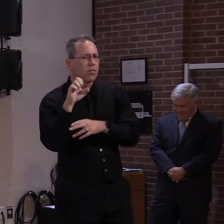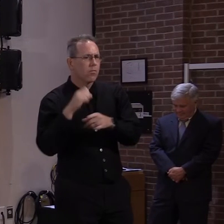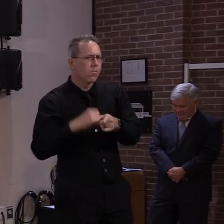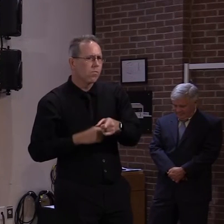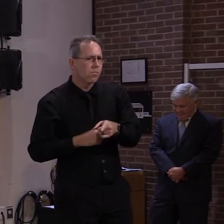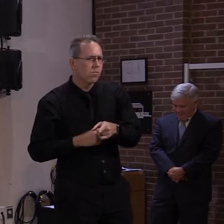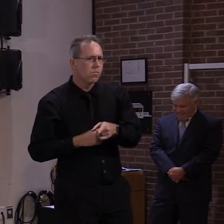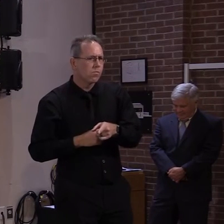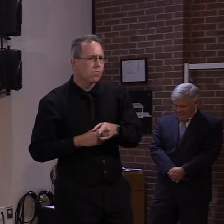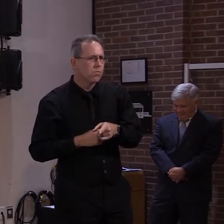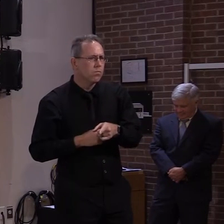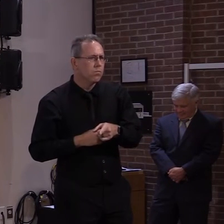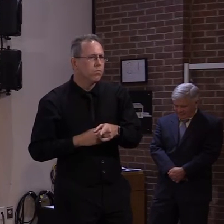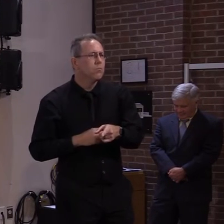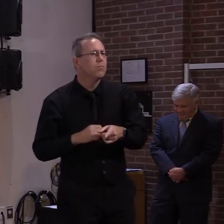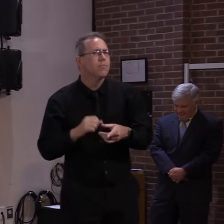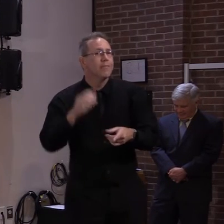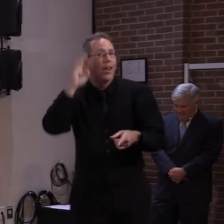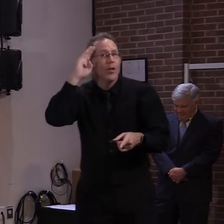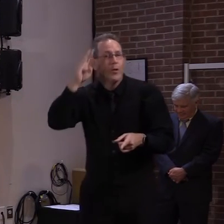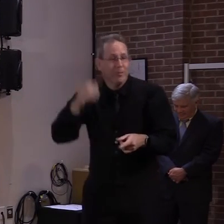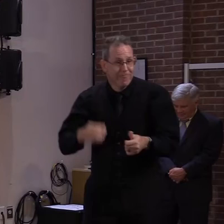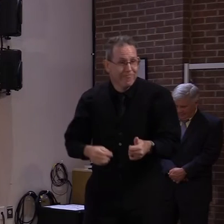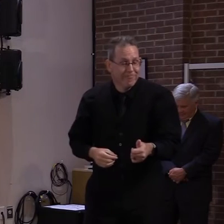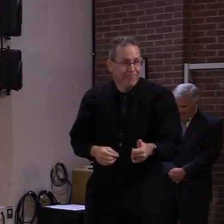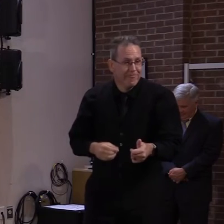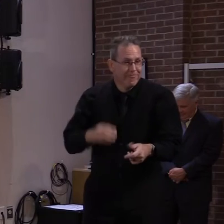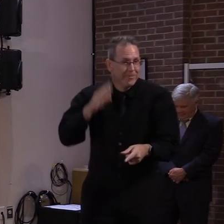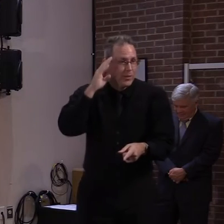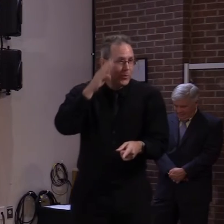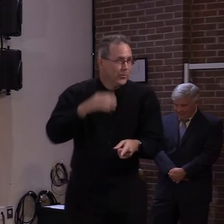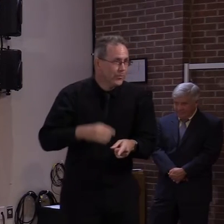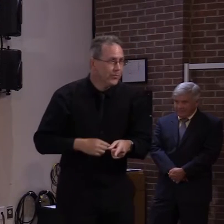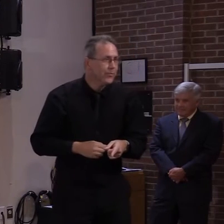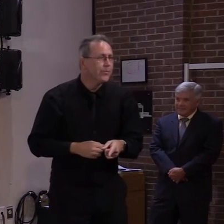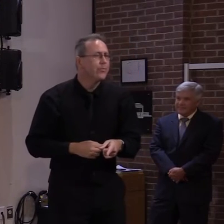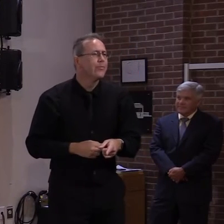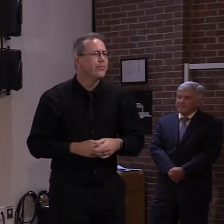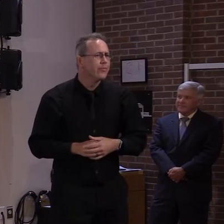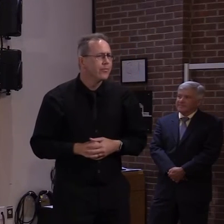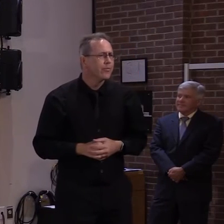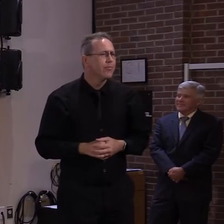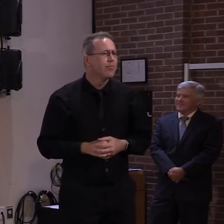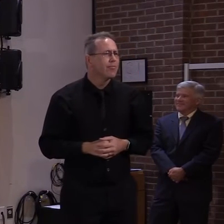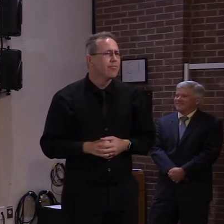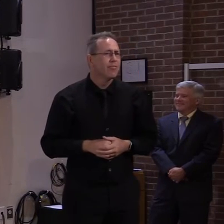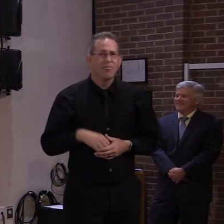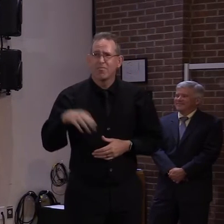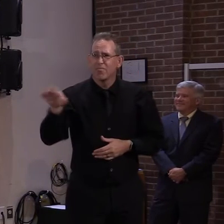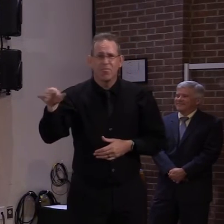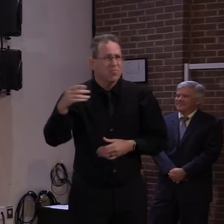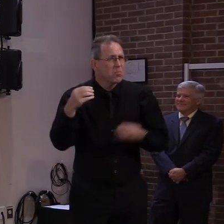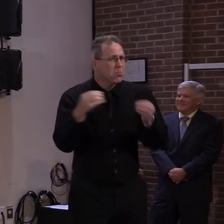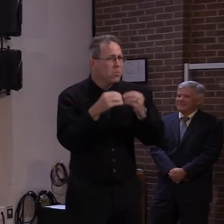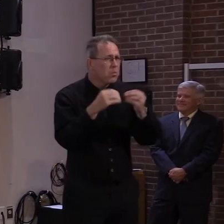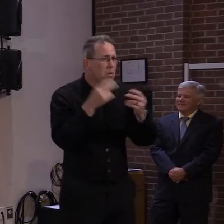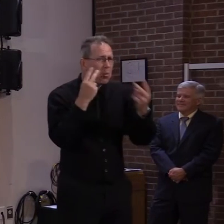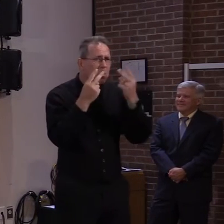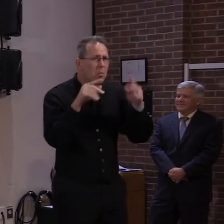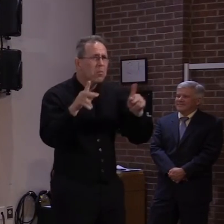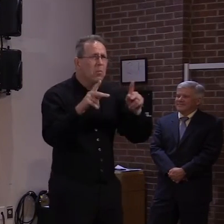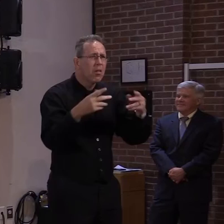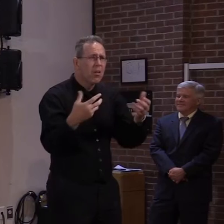Hello, Governor. In the face of the growing number of breakthrough cases, you and Commissioner Levine and my colleagues in the press have